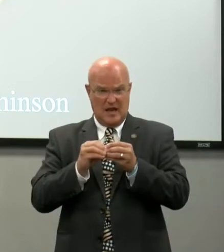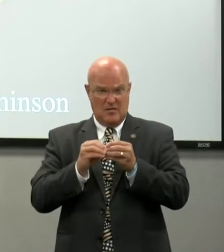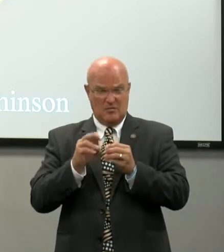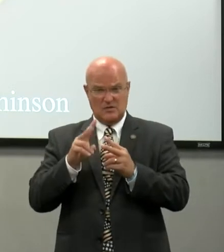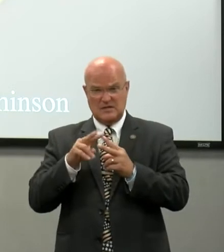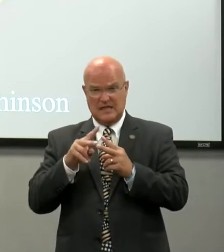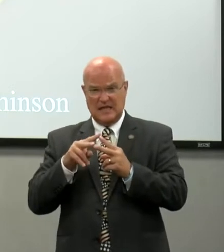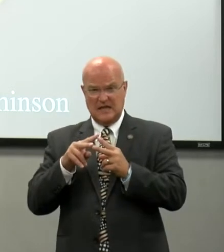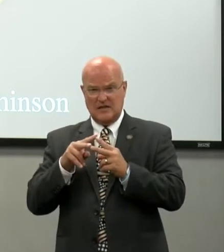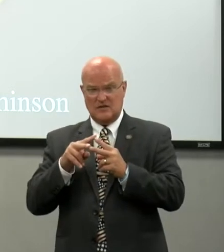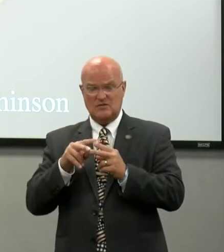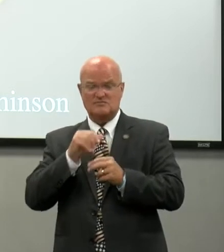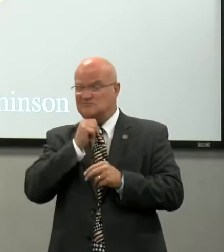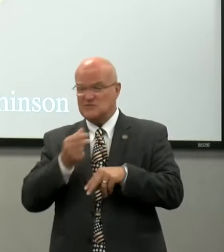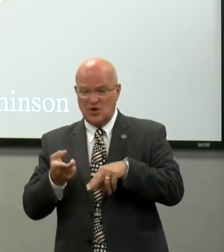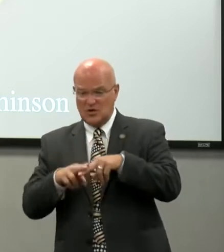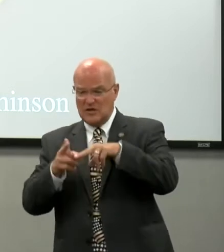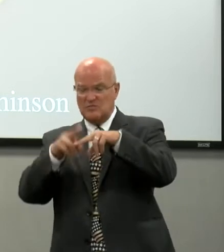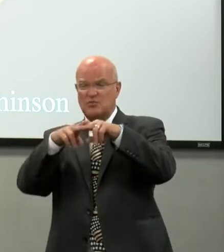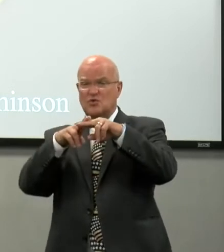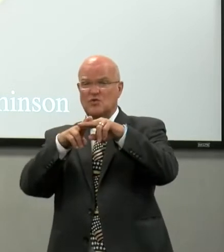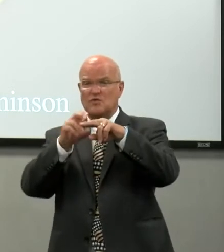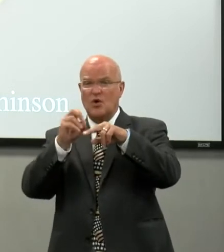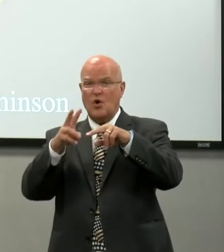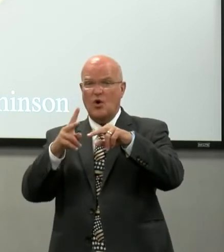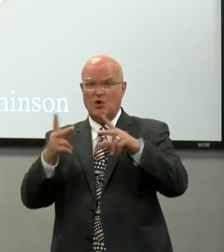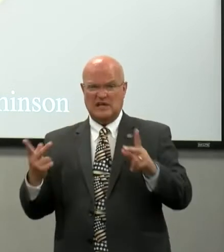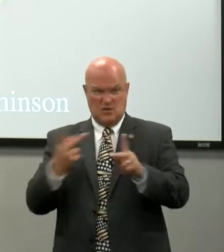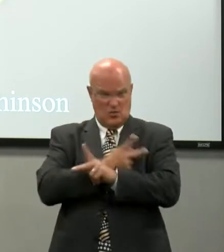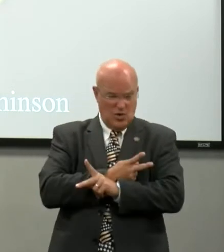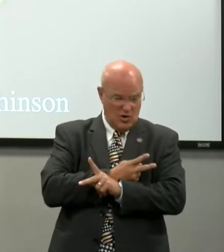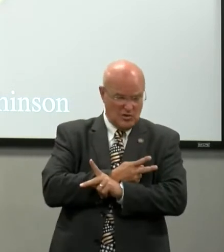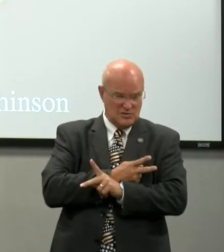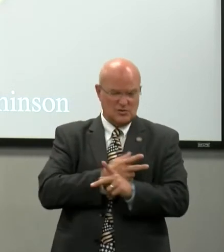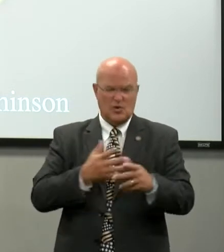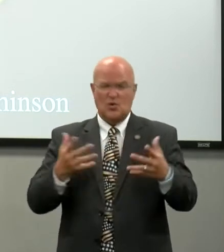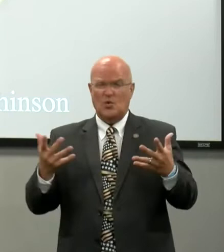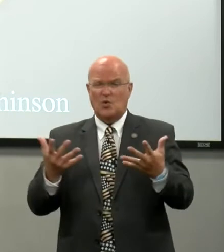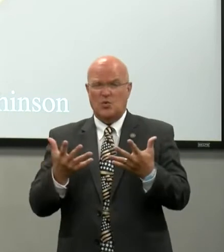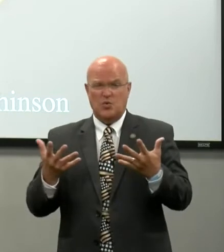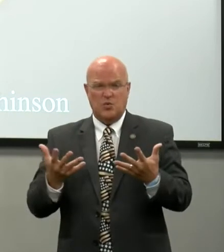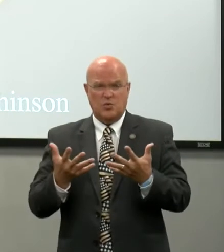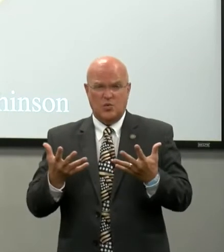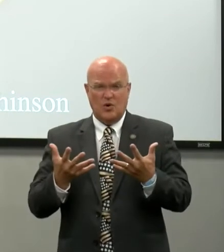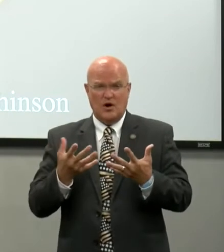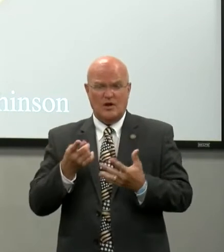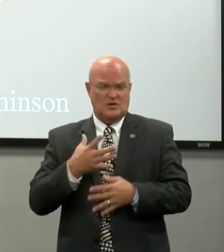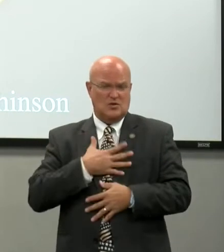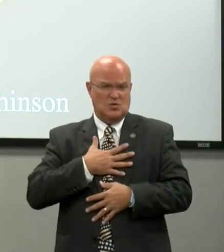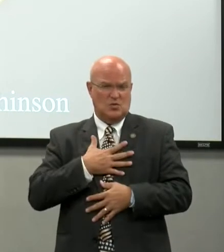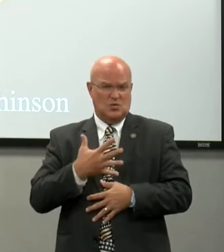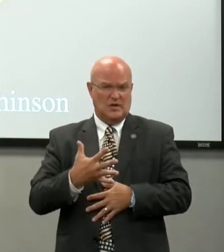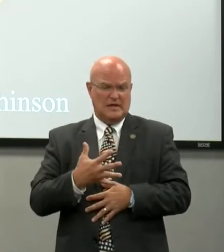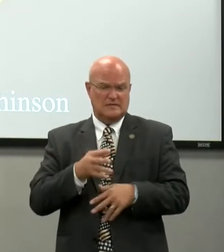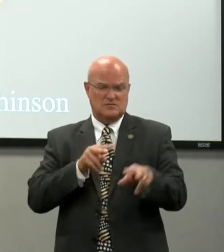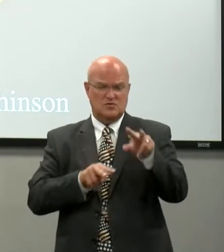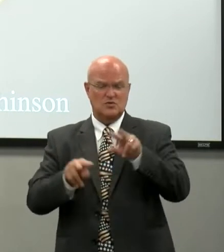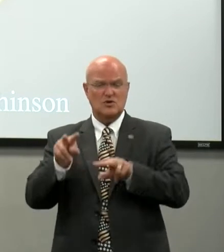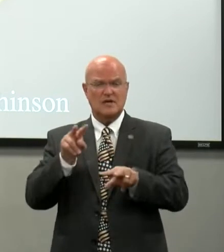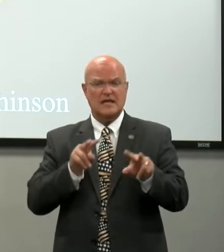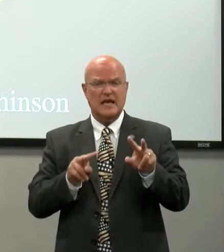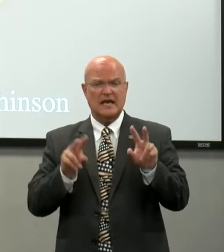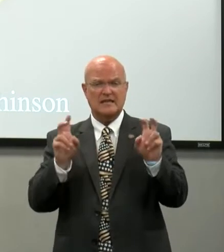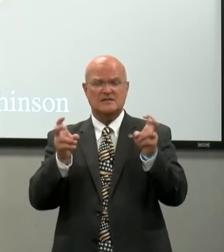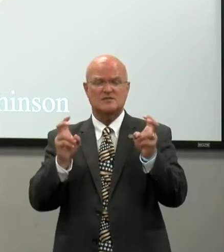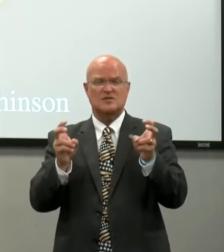either don't improve or get significantly worse, what steps are you willing to look at